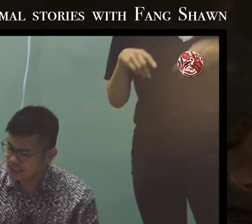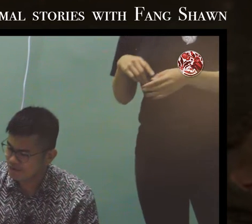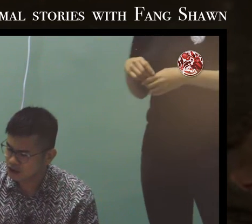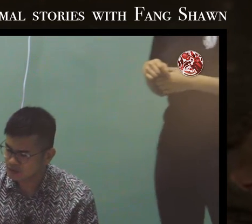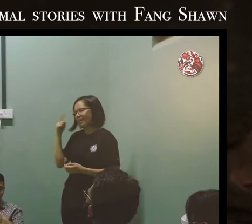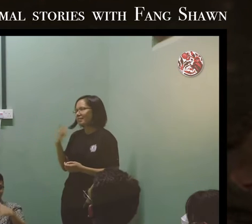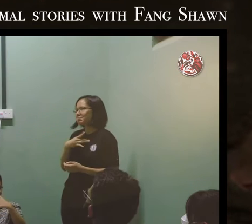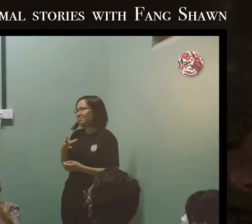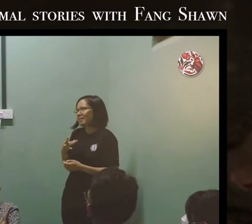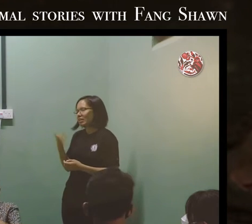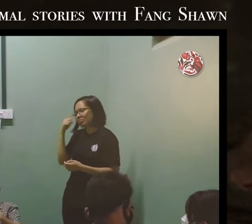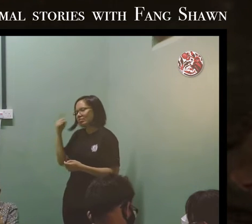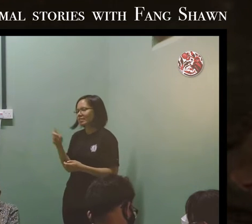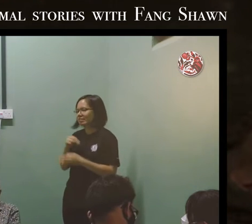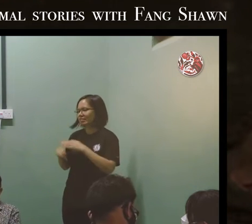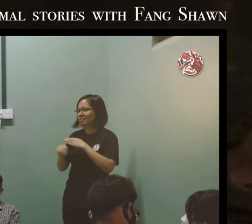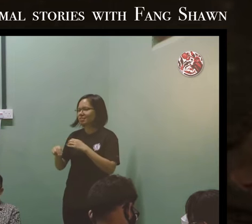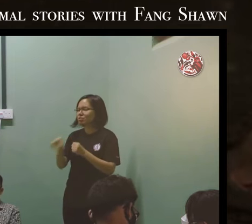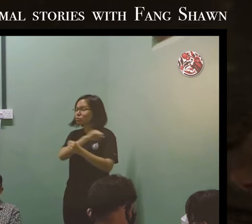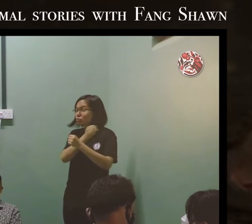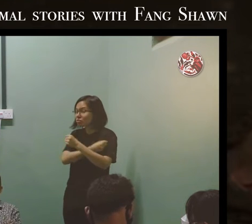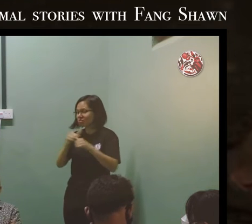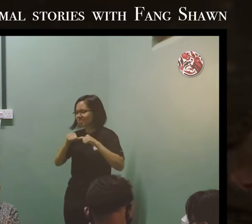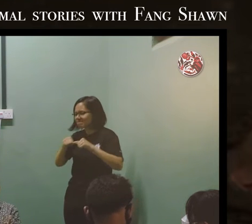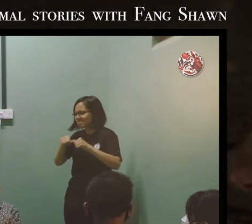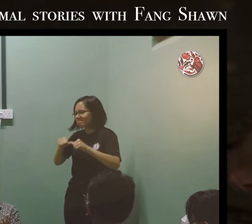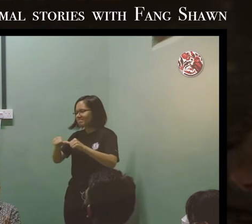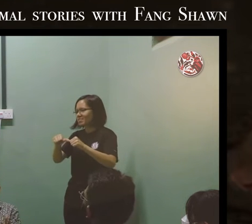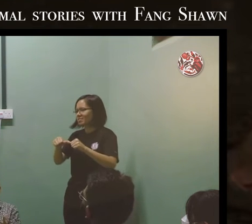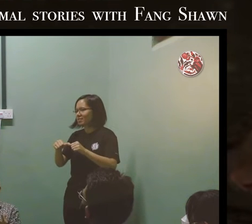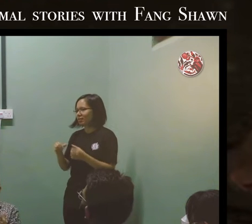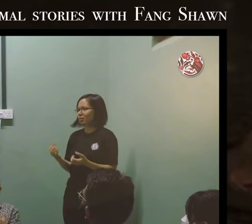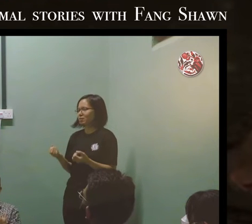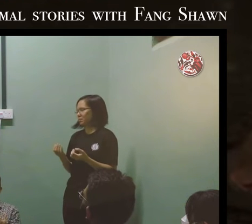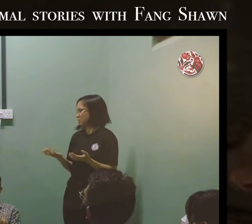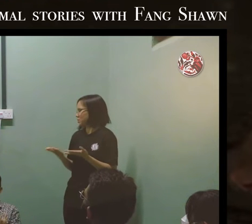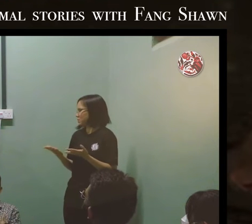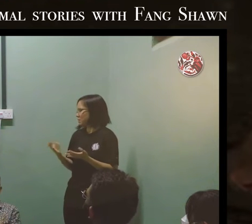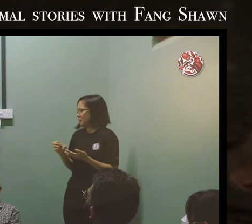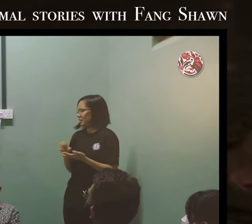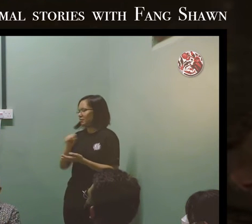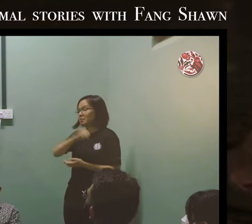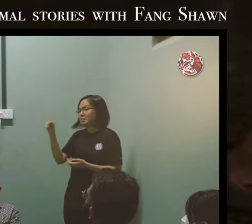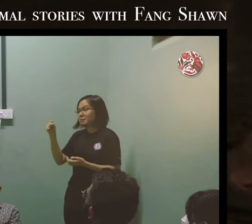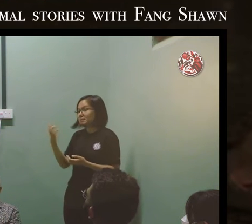nature is inevitable and persistent and resilient, and whatever chance they can find, I feel like nature will try